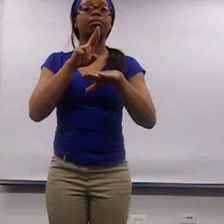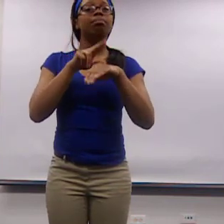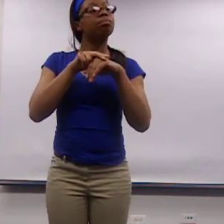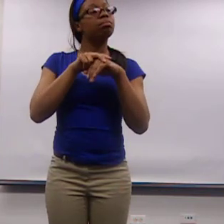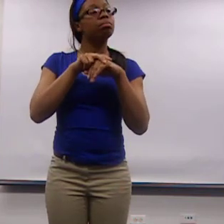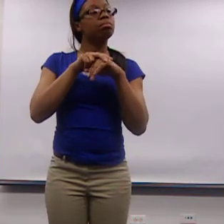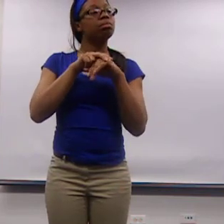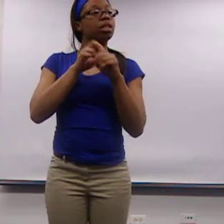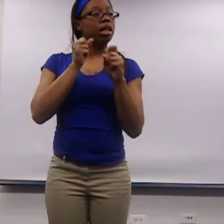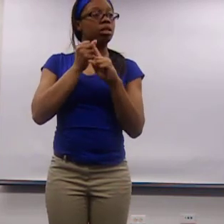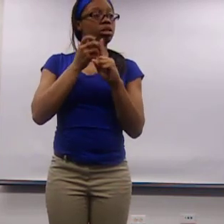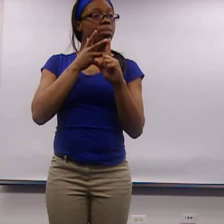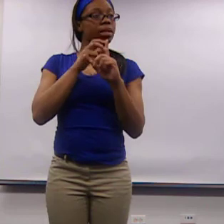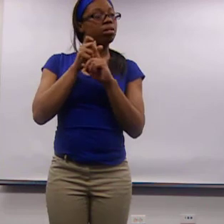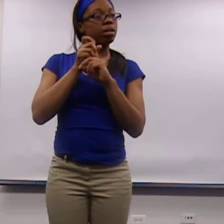disasters.